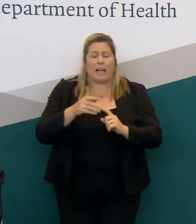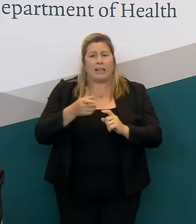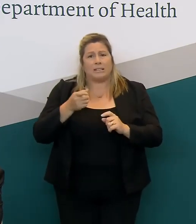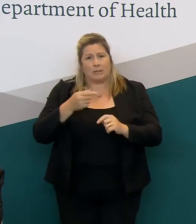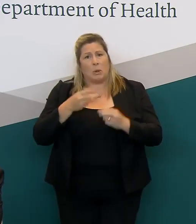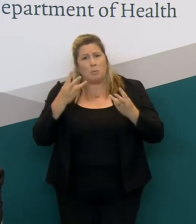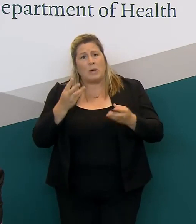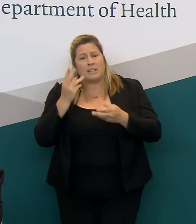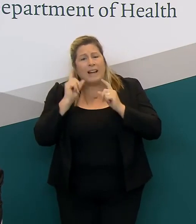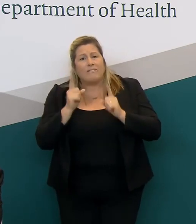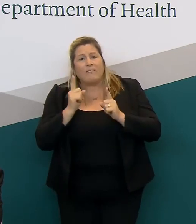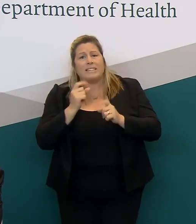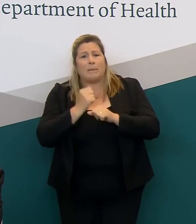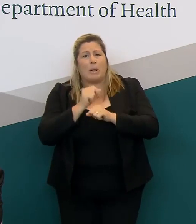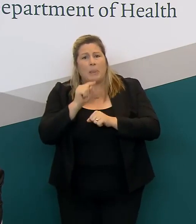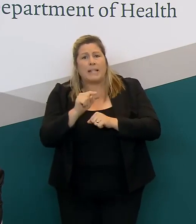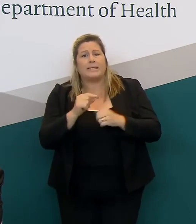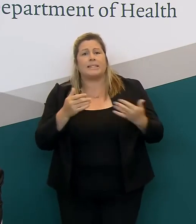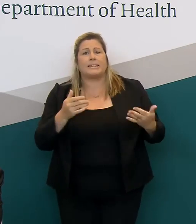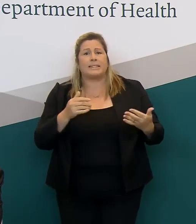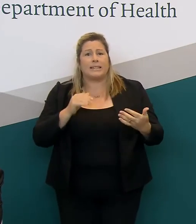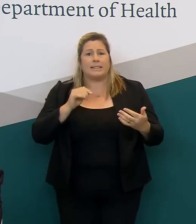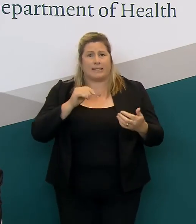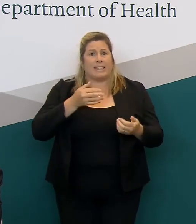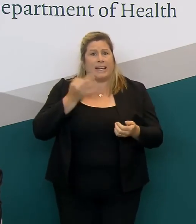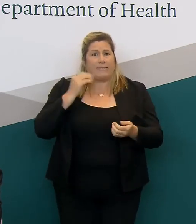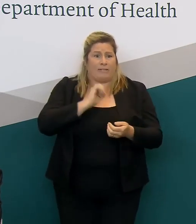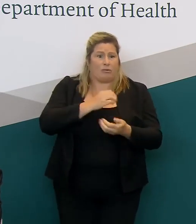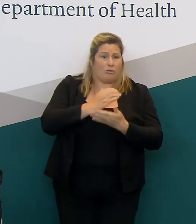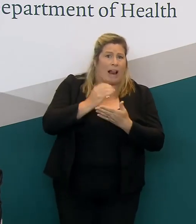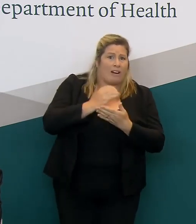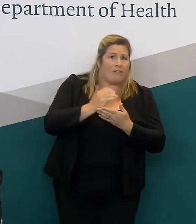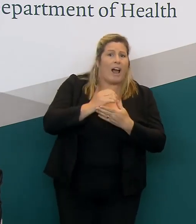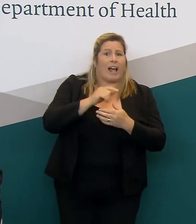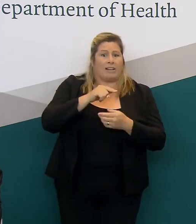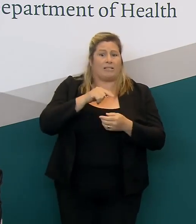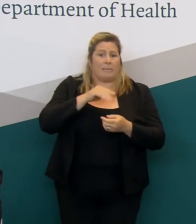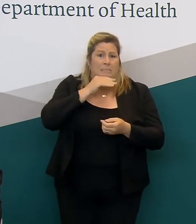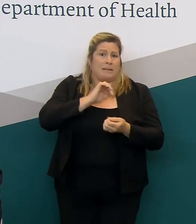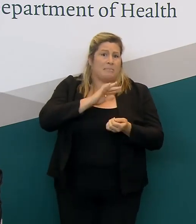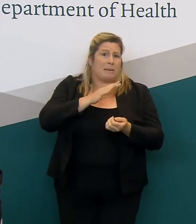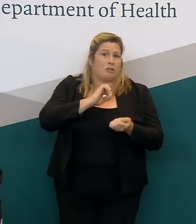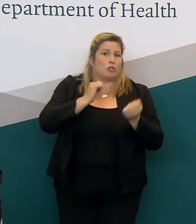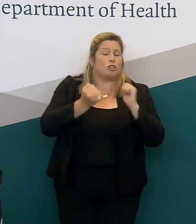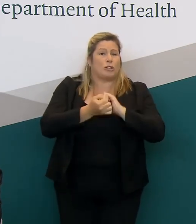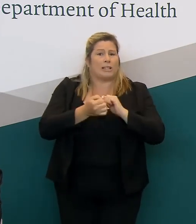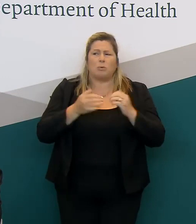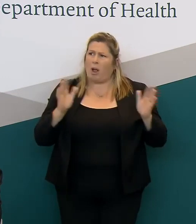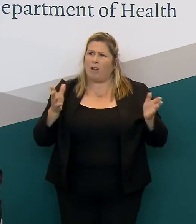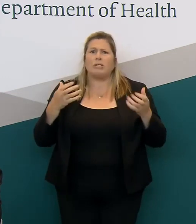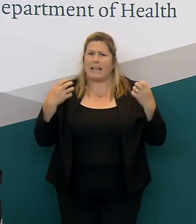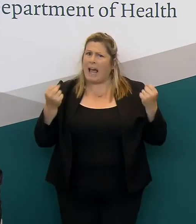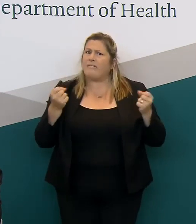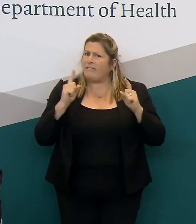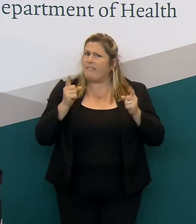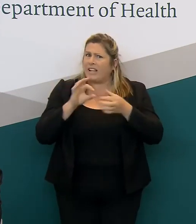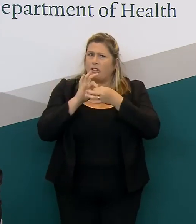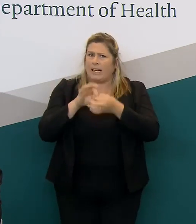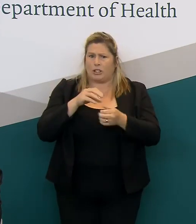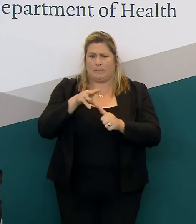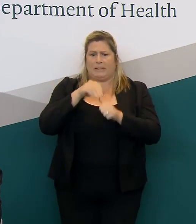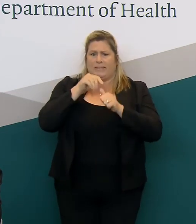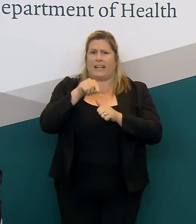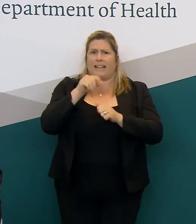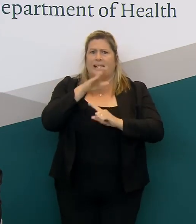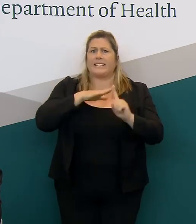that. Can you clarify maybe what that advice is now, whether that could change into the future? So there's already advice in place in relation to that, and visiting